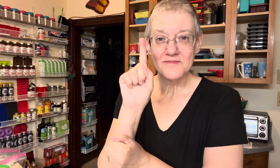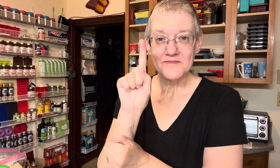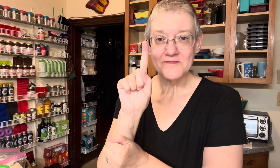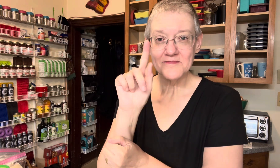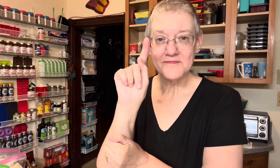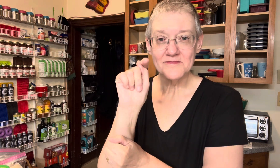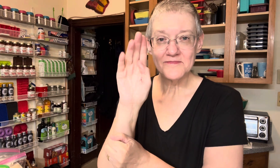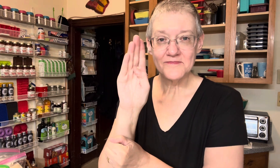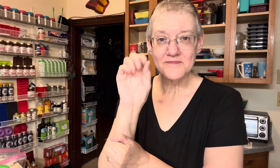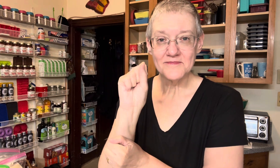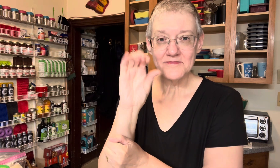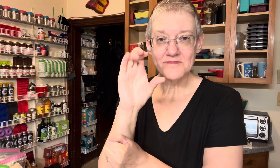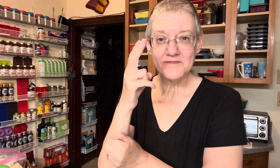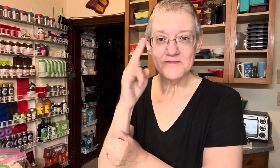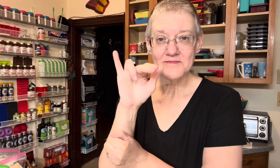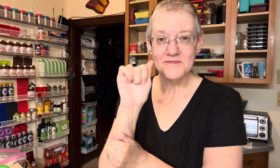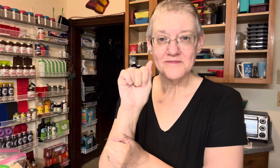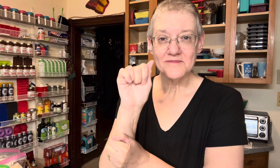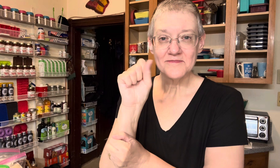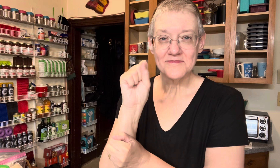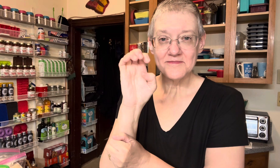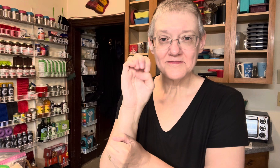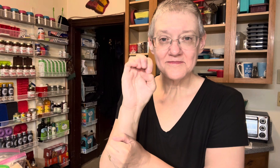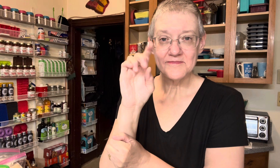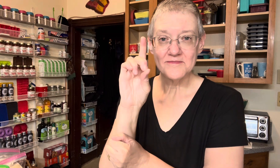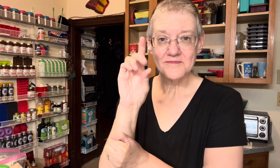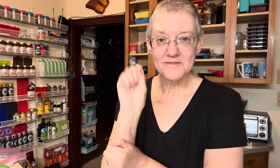mixed with 1 tablespoon of chia seeds.